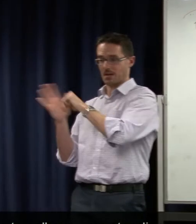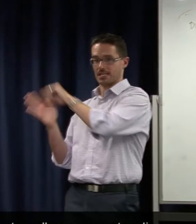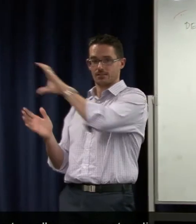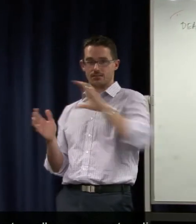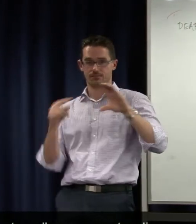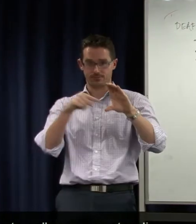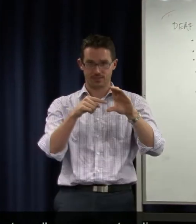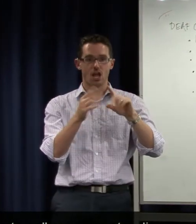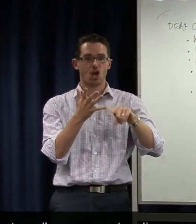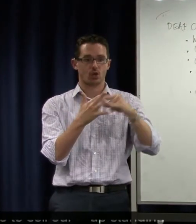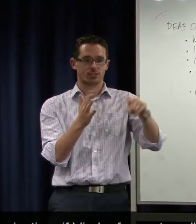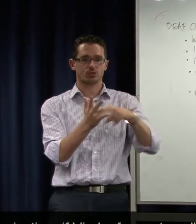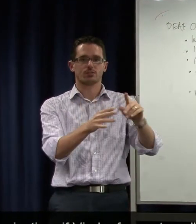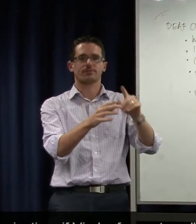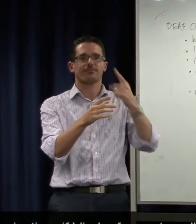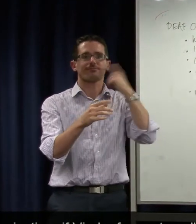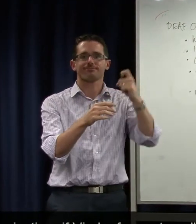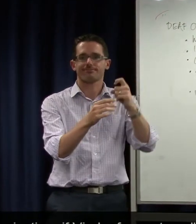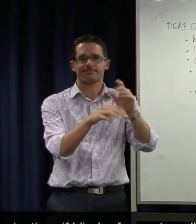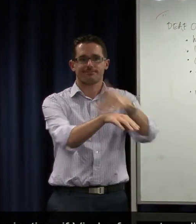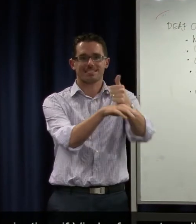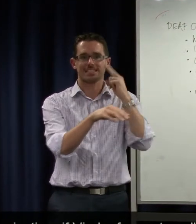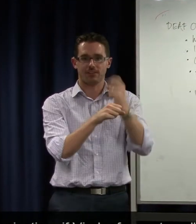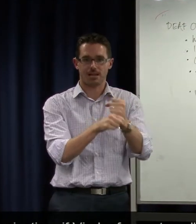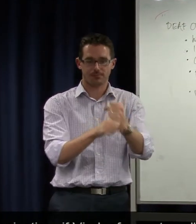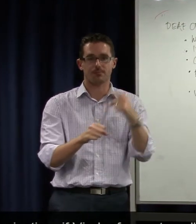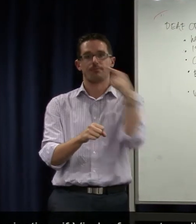so Vicdeaf have sold the building and used that funding to set up